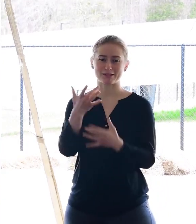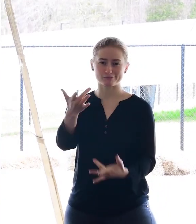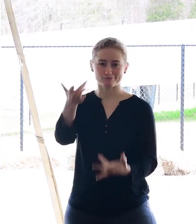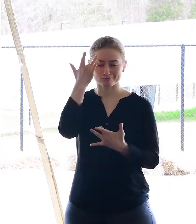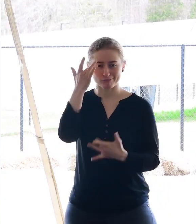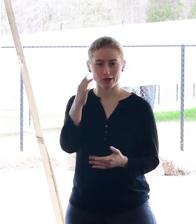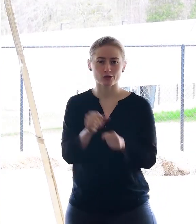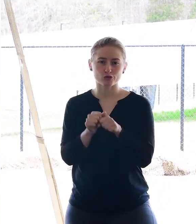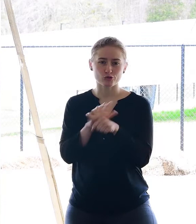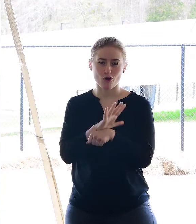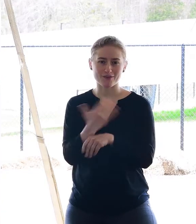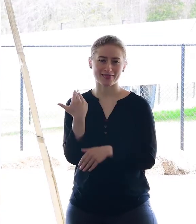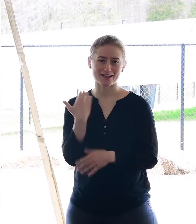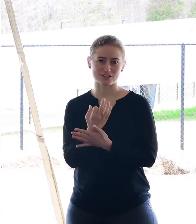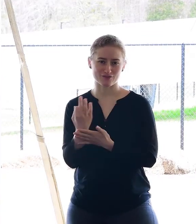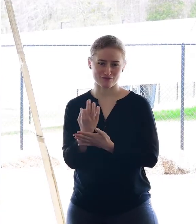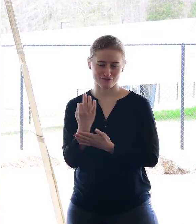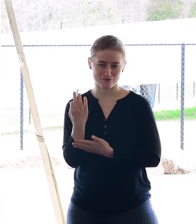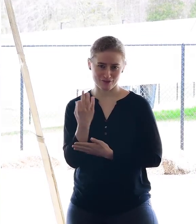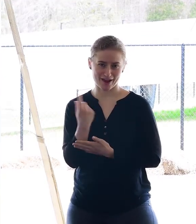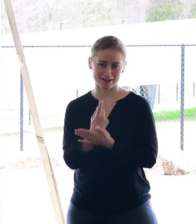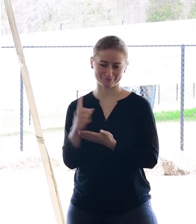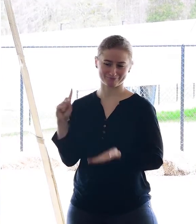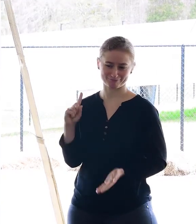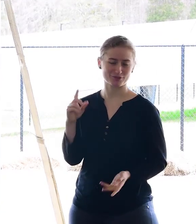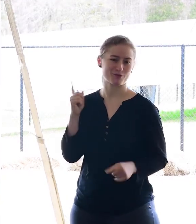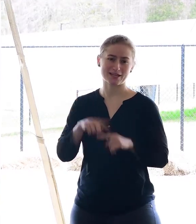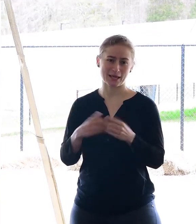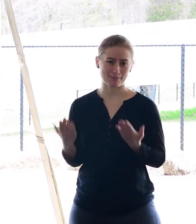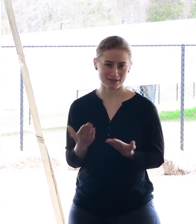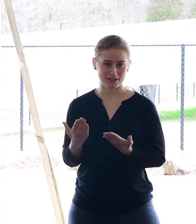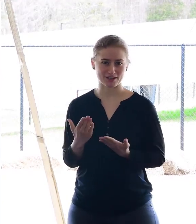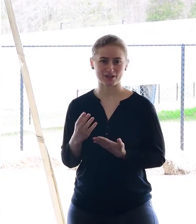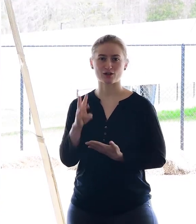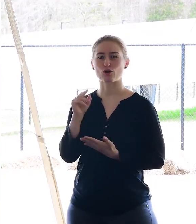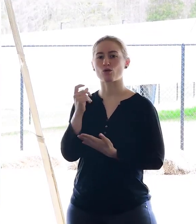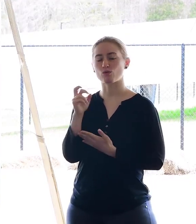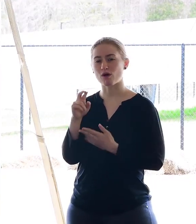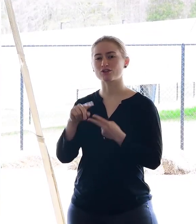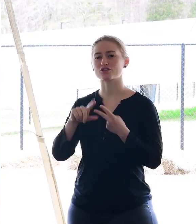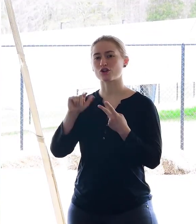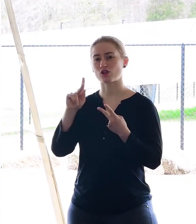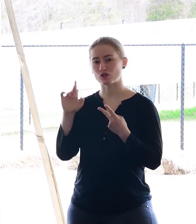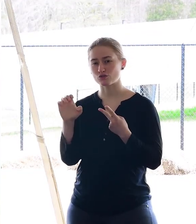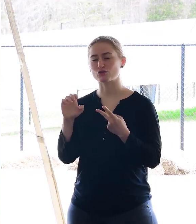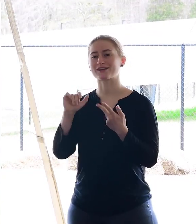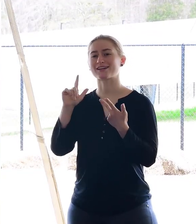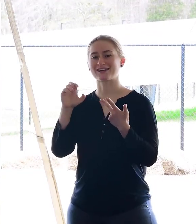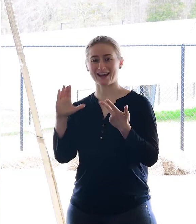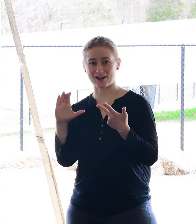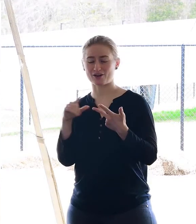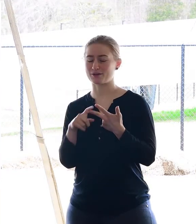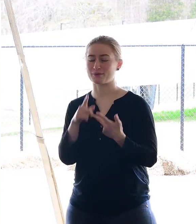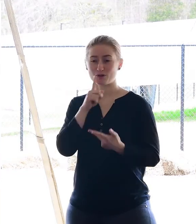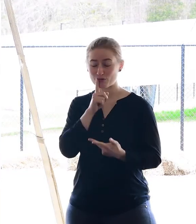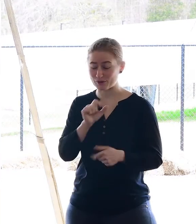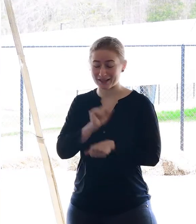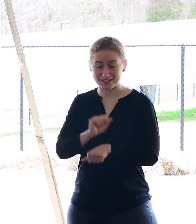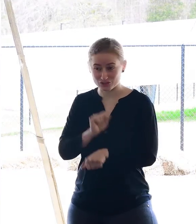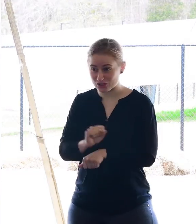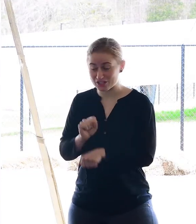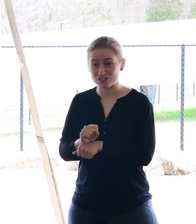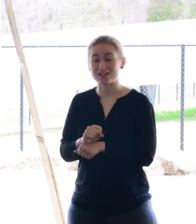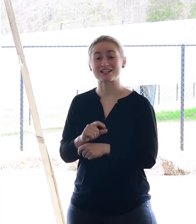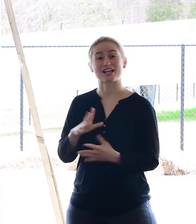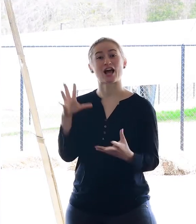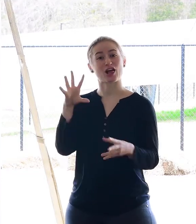be here. But he's okay. Walter Serafin, Luke Smith, and Eric Metcalf, who have been in the trenches, including